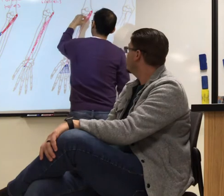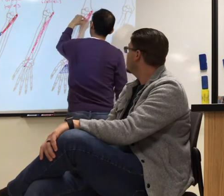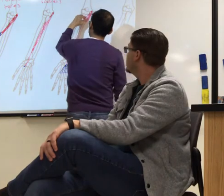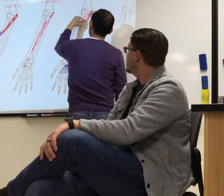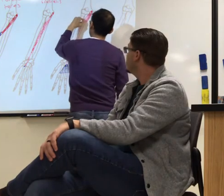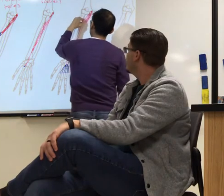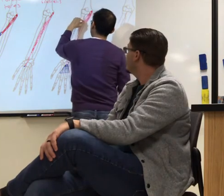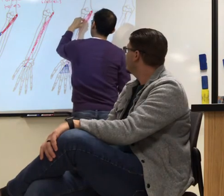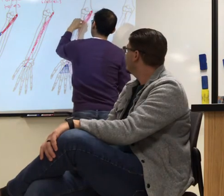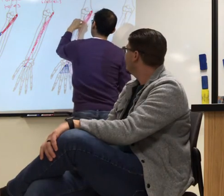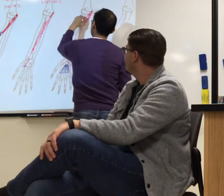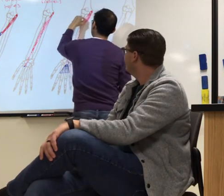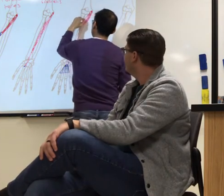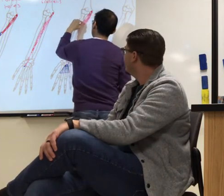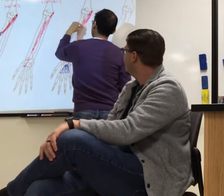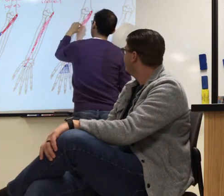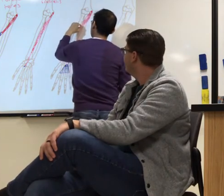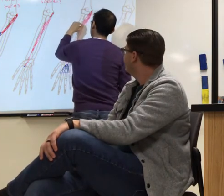long in this muscle.